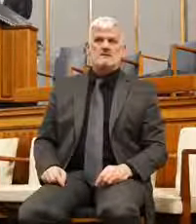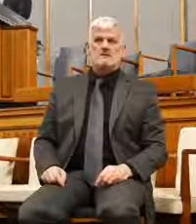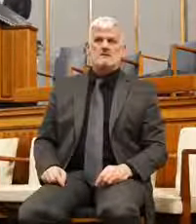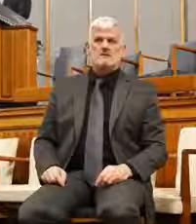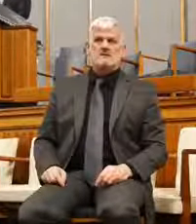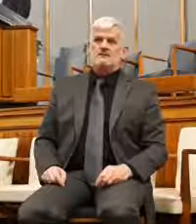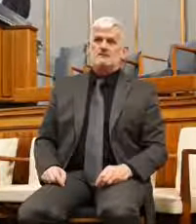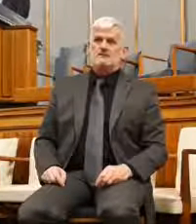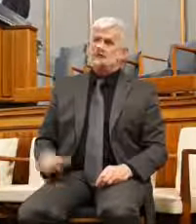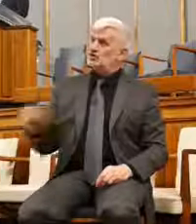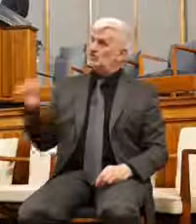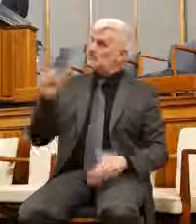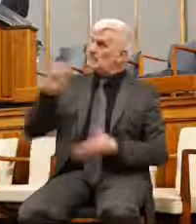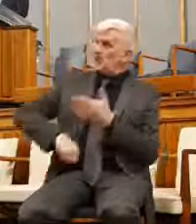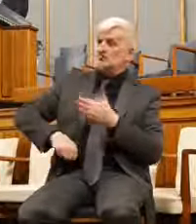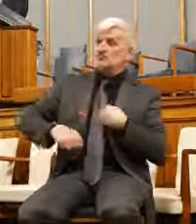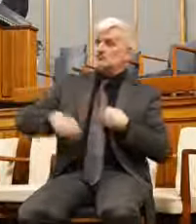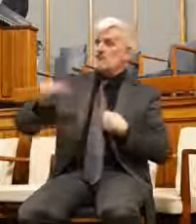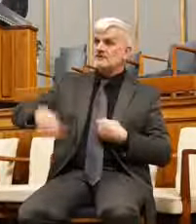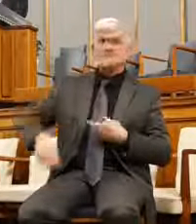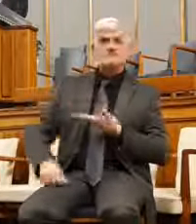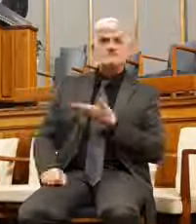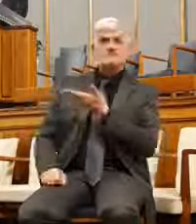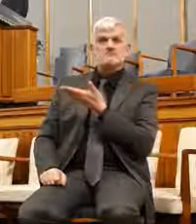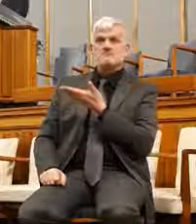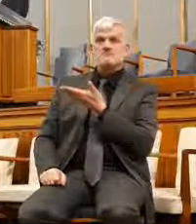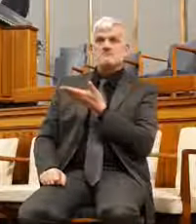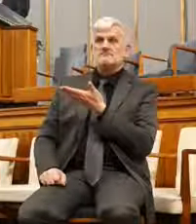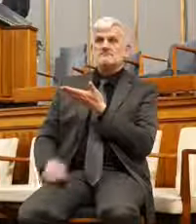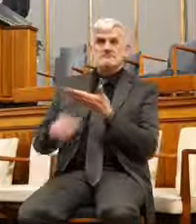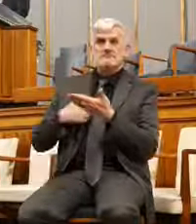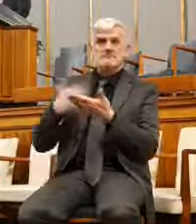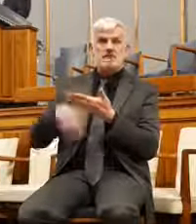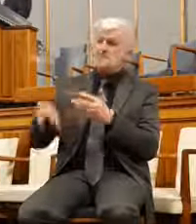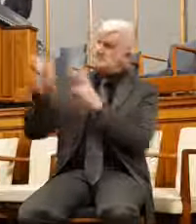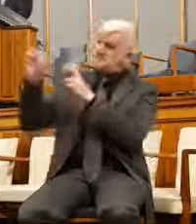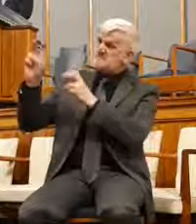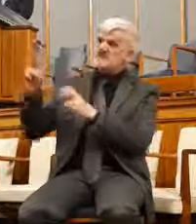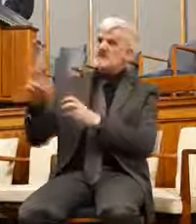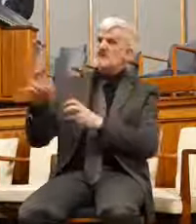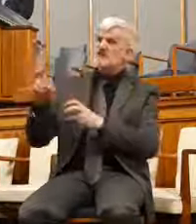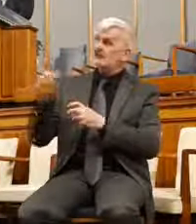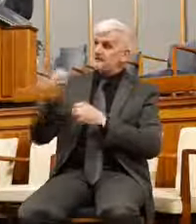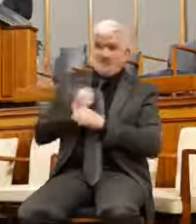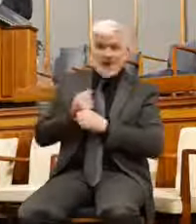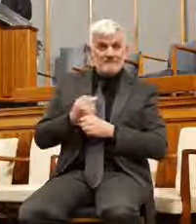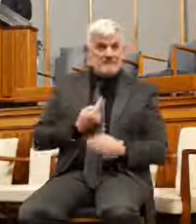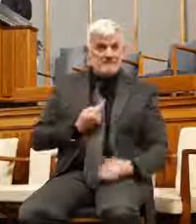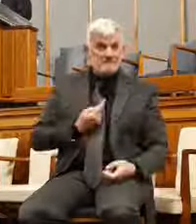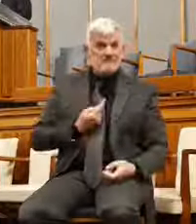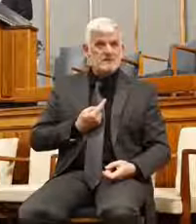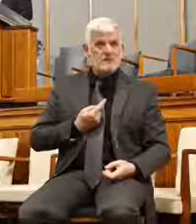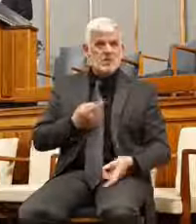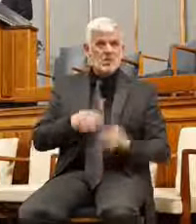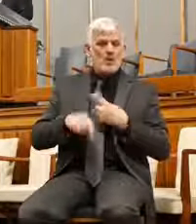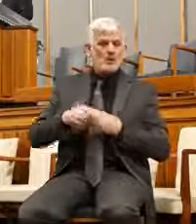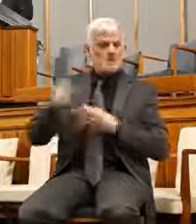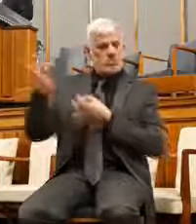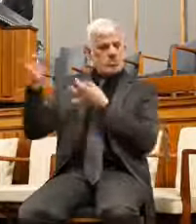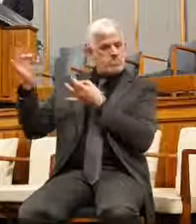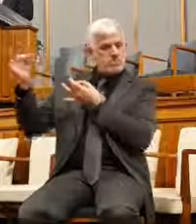is our Creator, the one who is insulted and despised and set aside